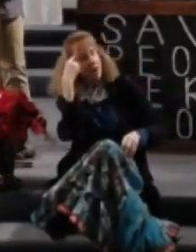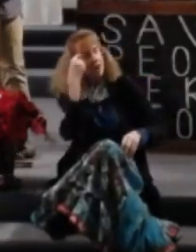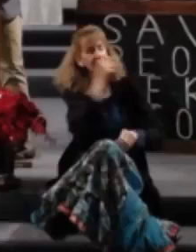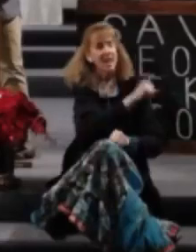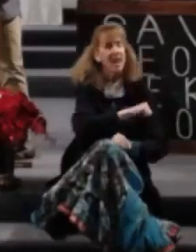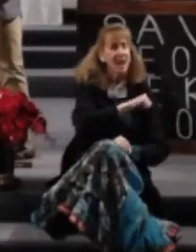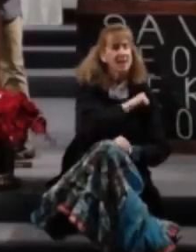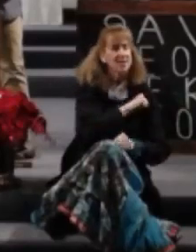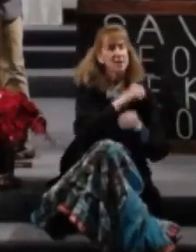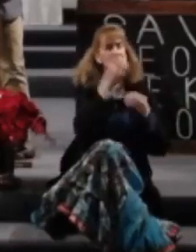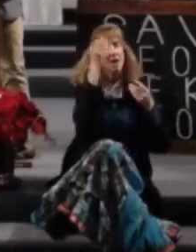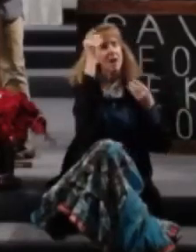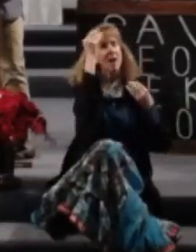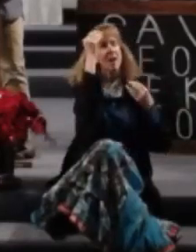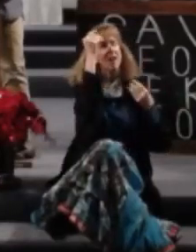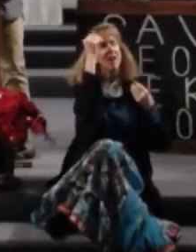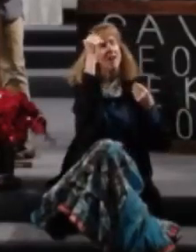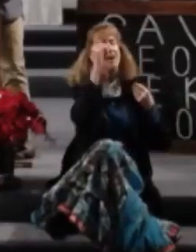heart.